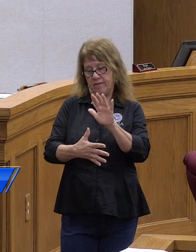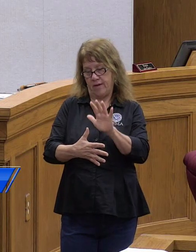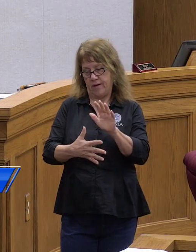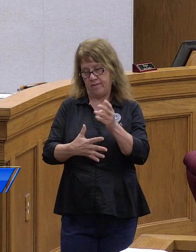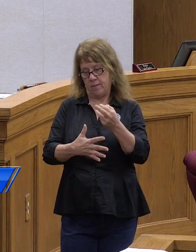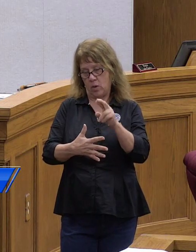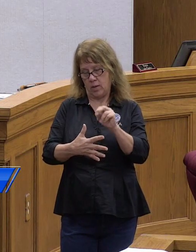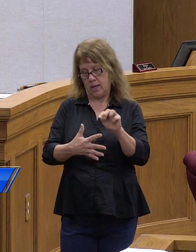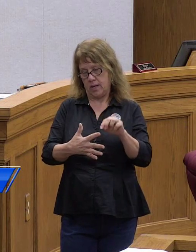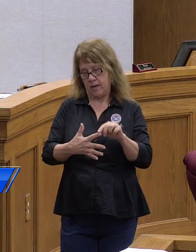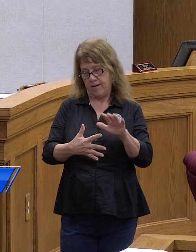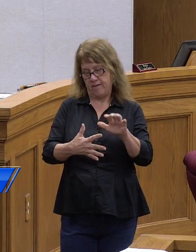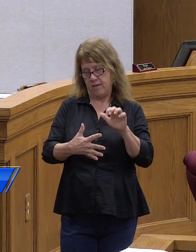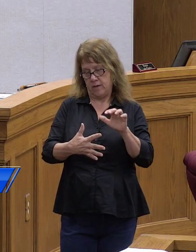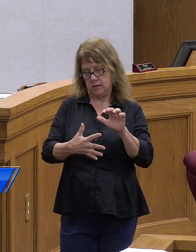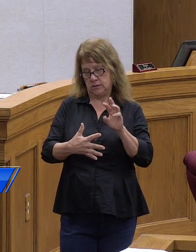ice,